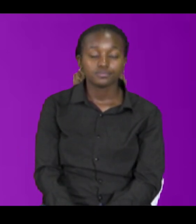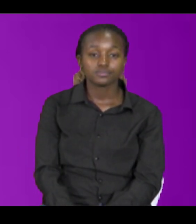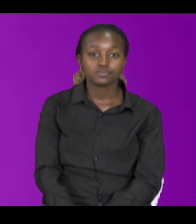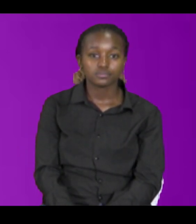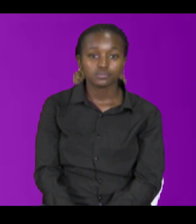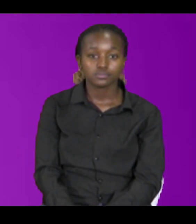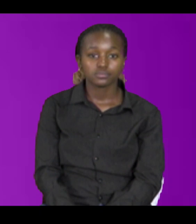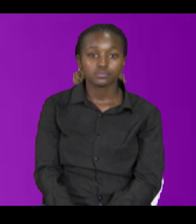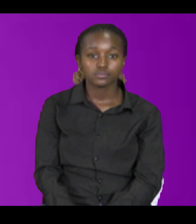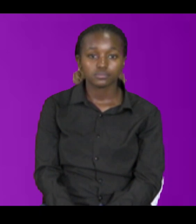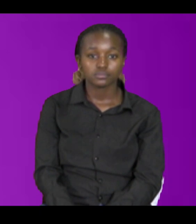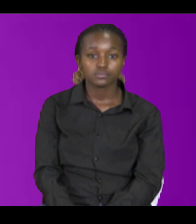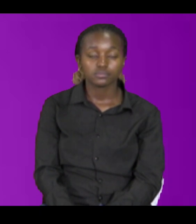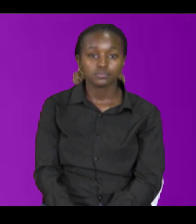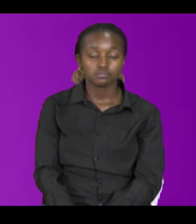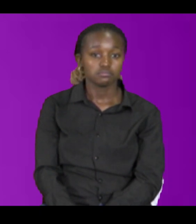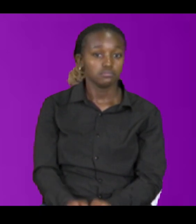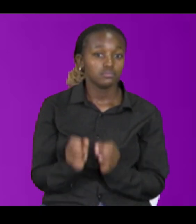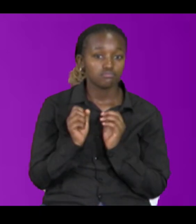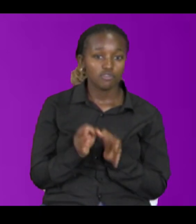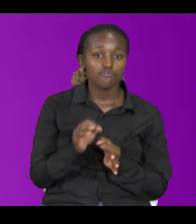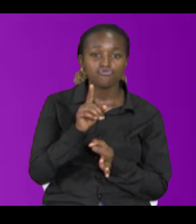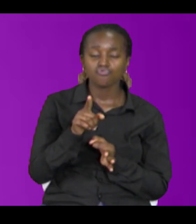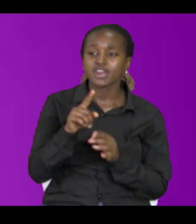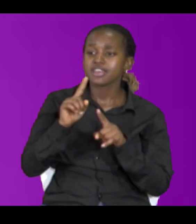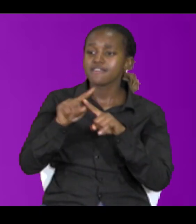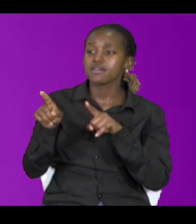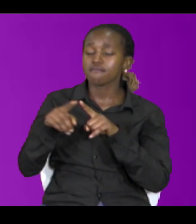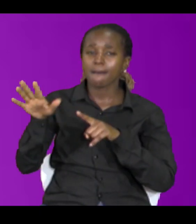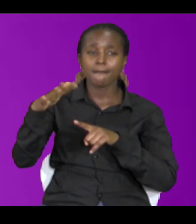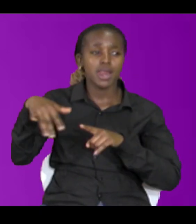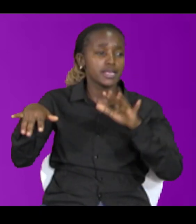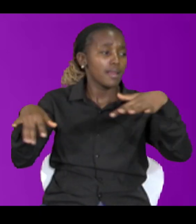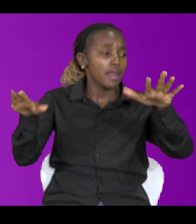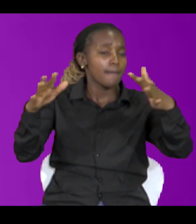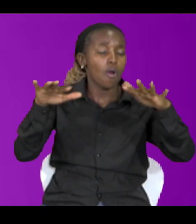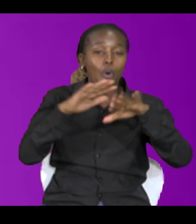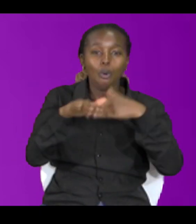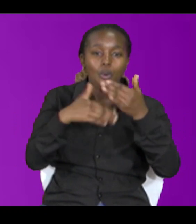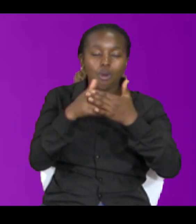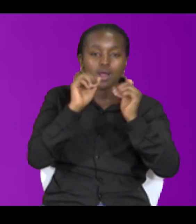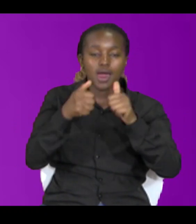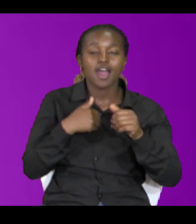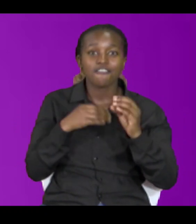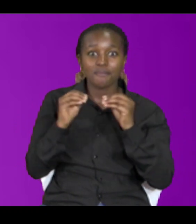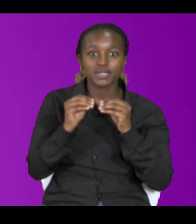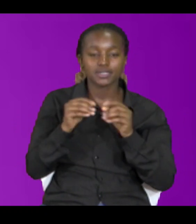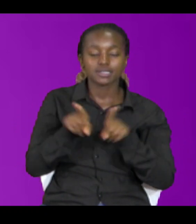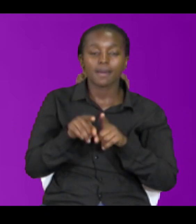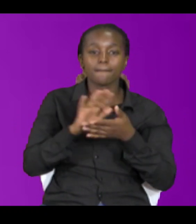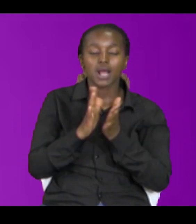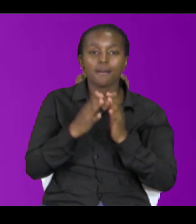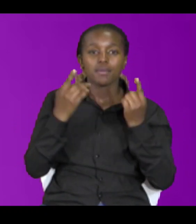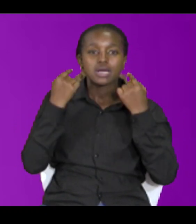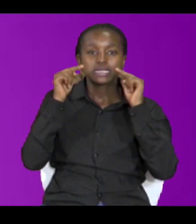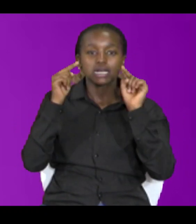locations can hold meetings and it becomes successful. Like for me, we